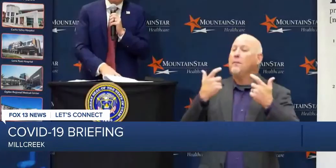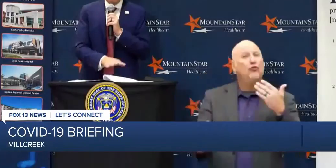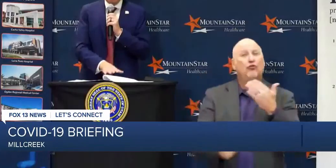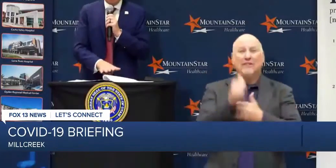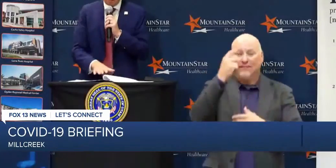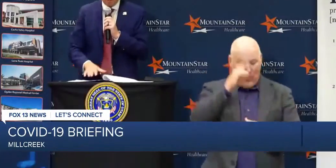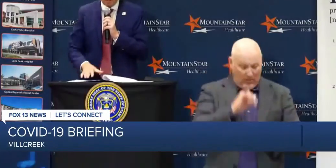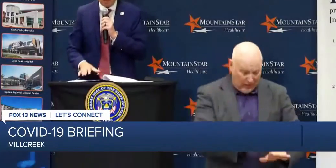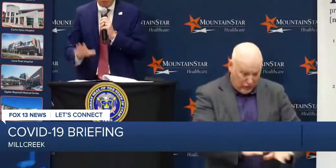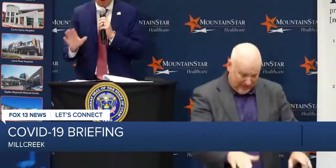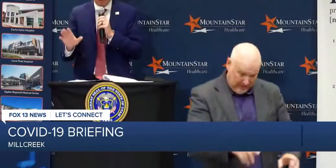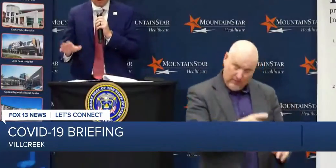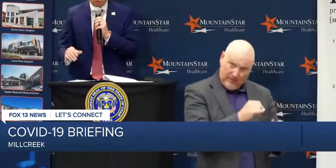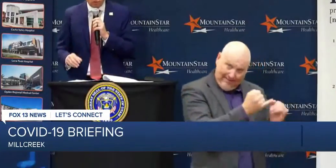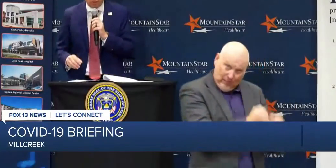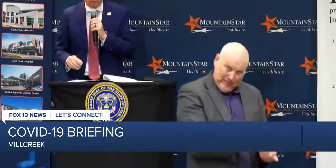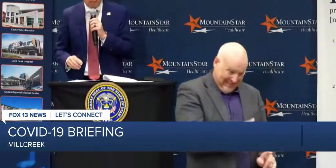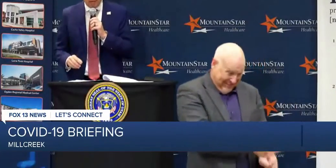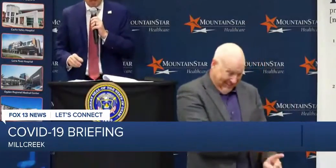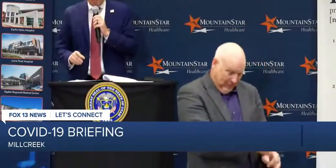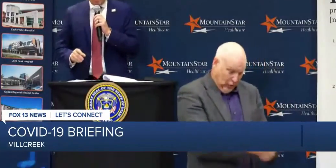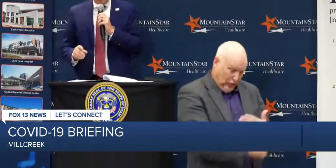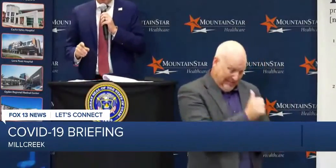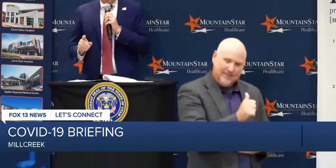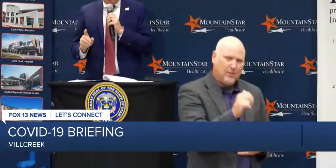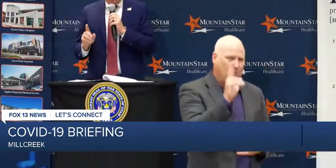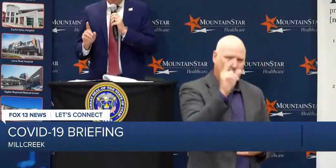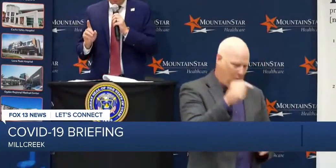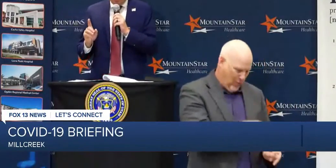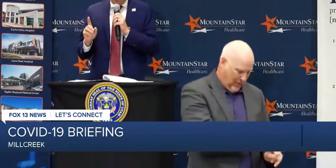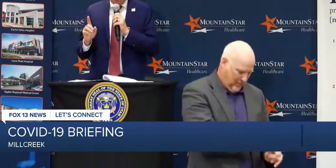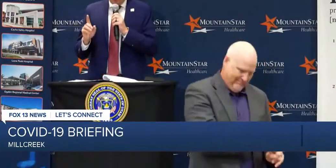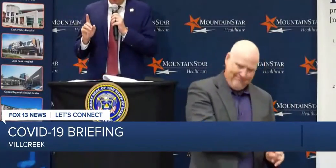some of the stories I just shared with you are those stories.